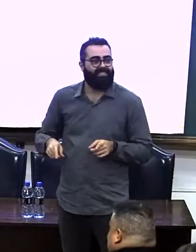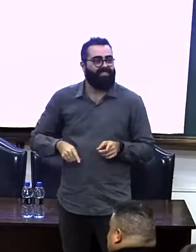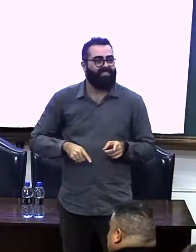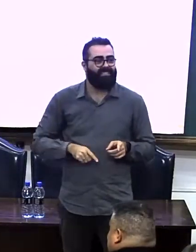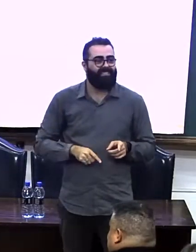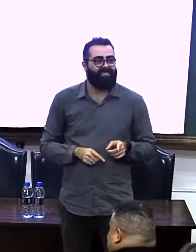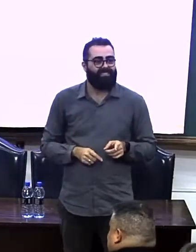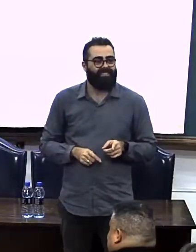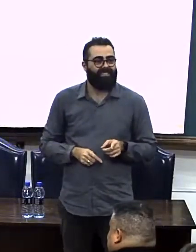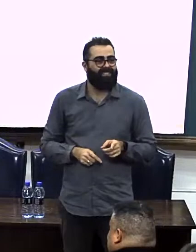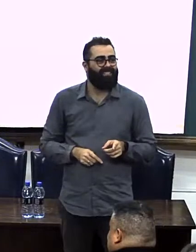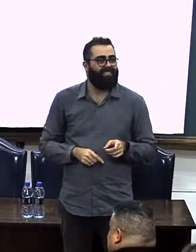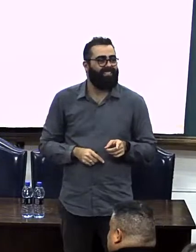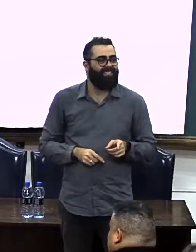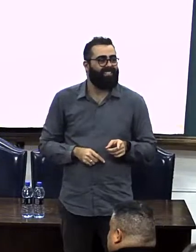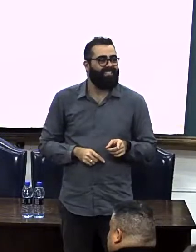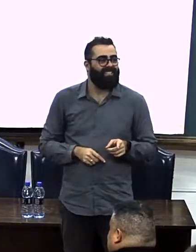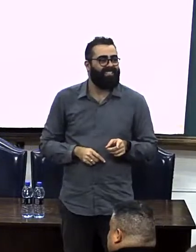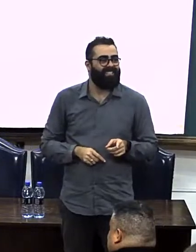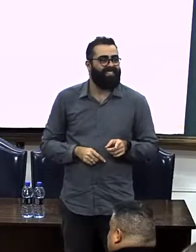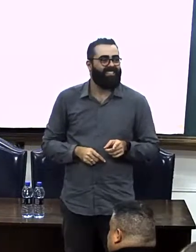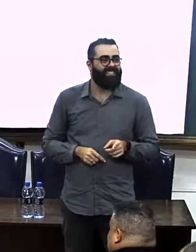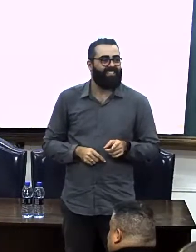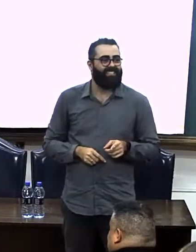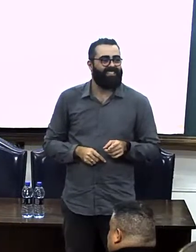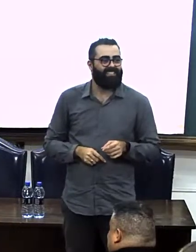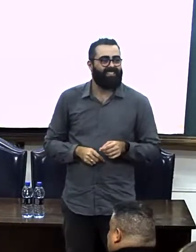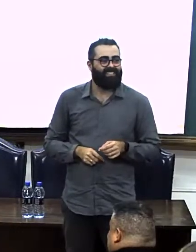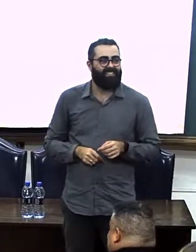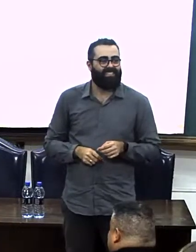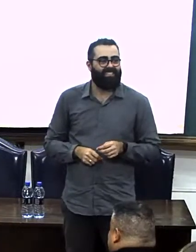Speak loudly, this sentence. Oh, it's gone. The sentence is gone.